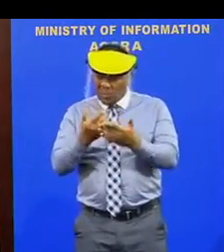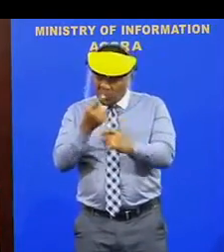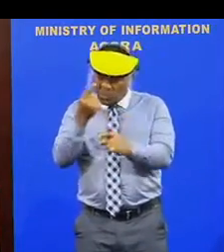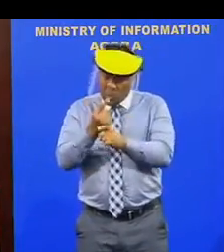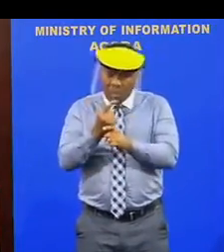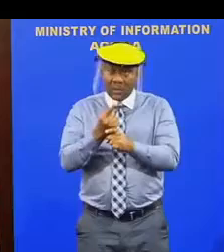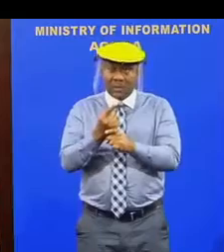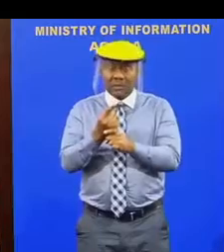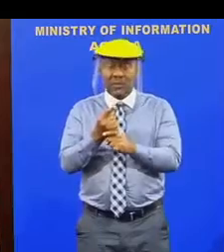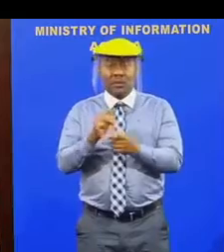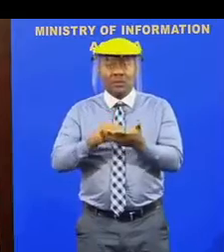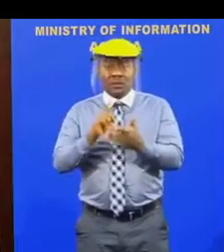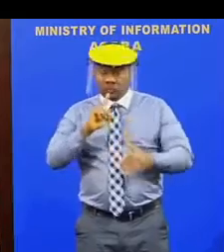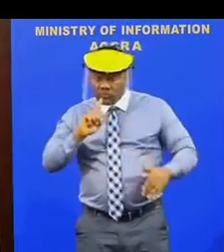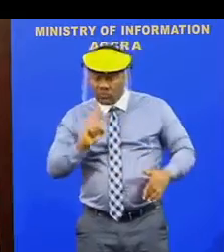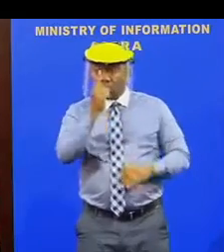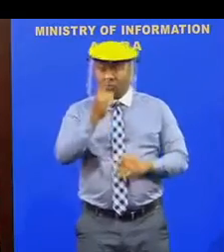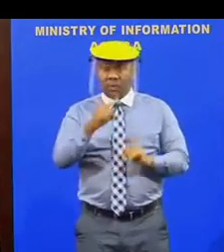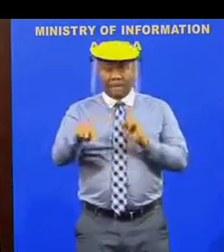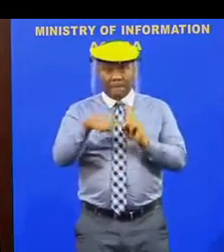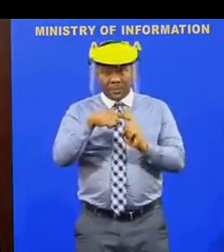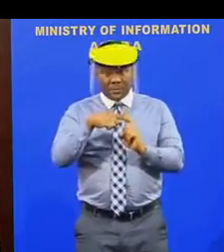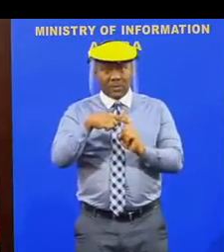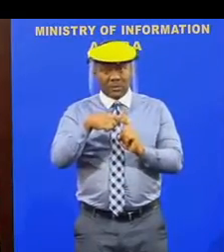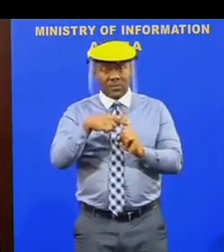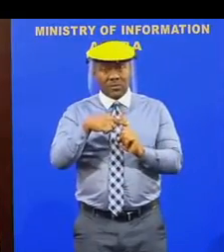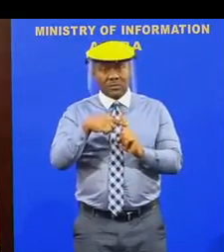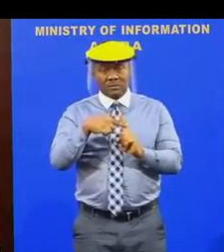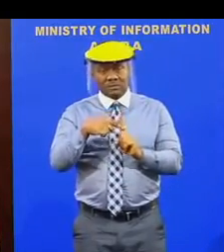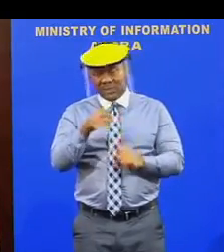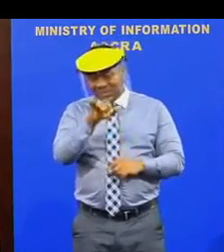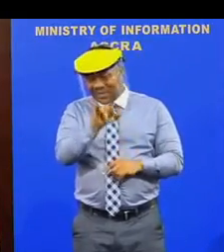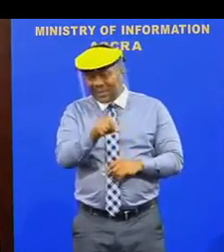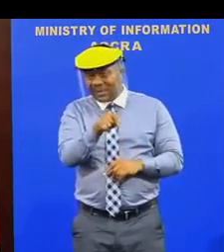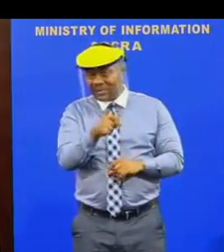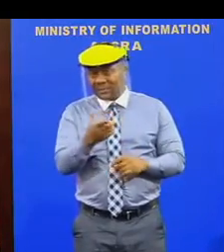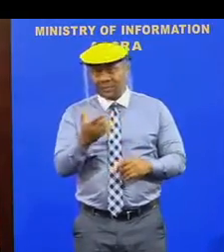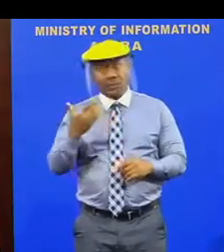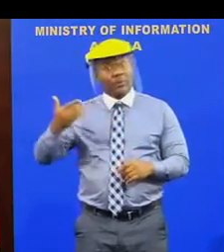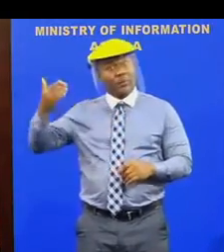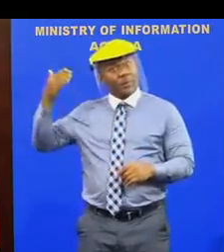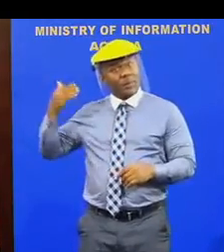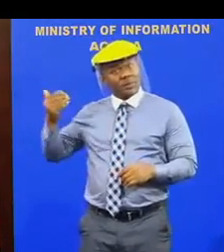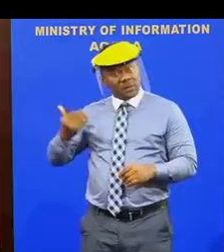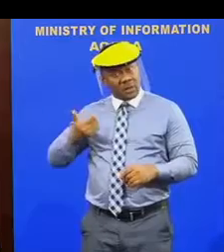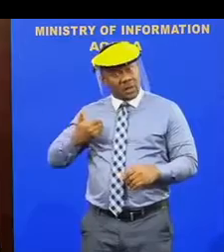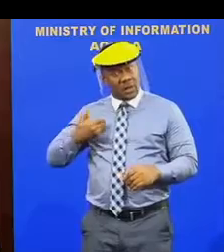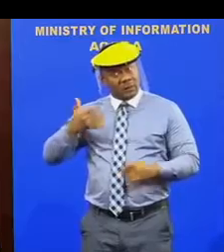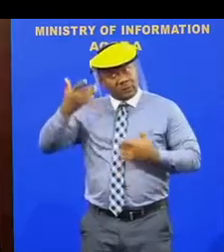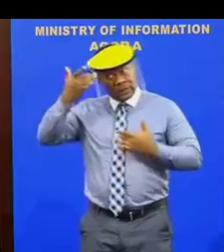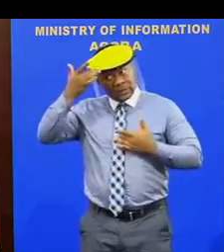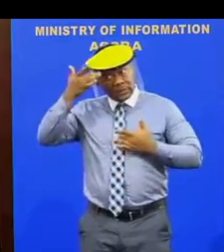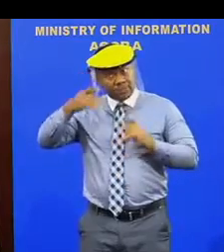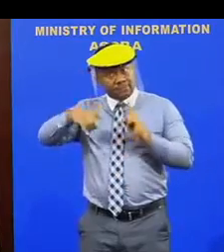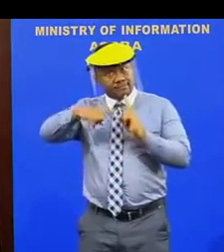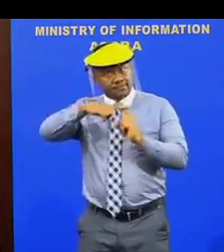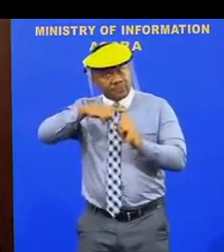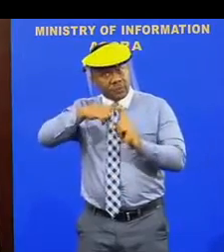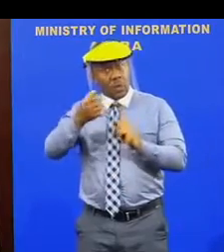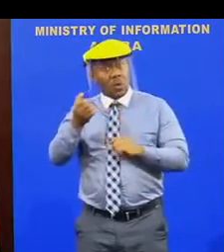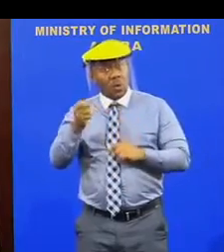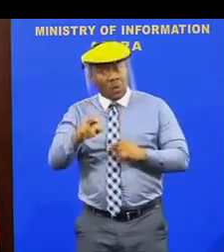true positive. It means when you test somebody who is considered sensitive, they would have had the disease before or they are